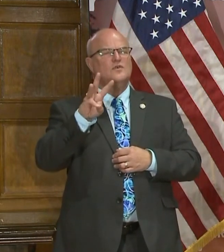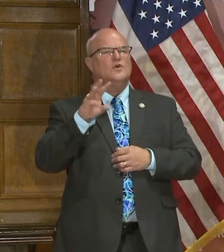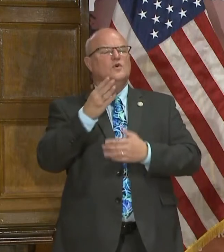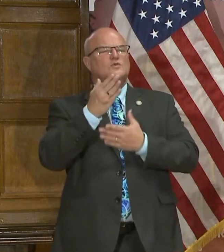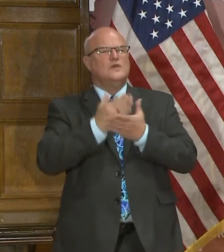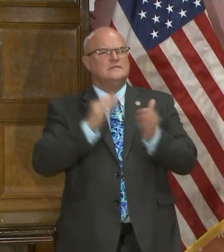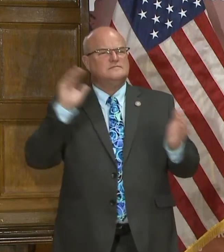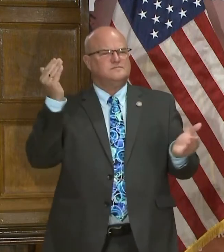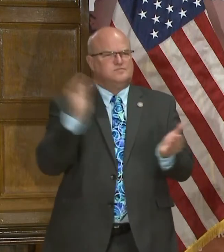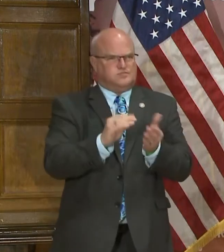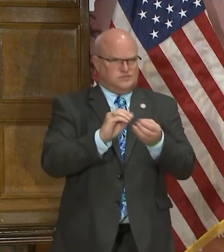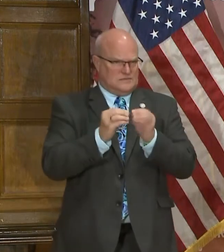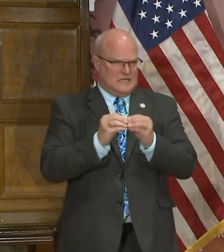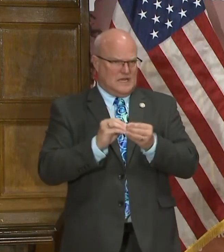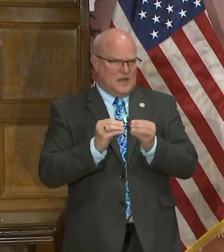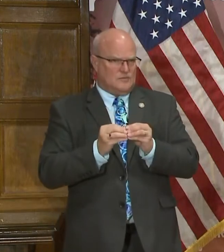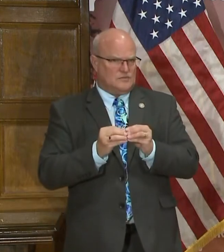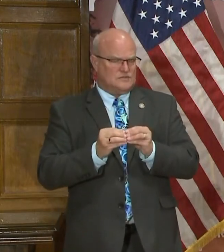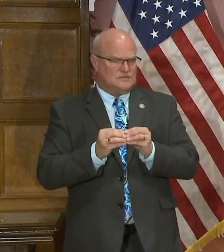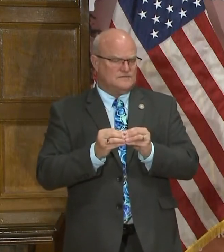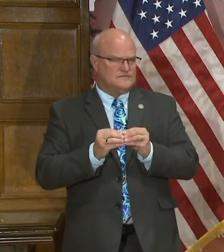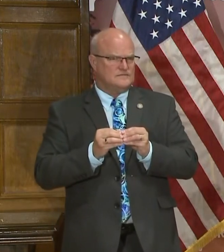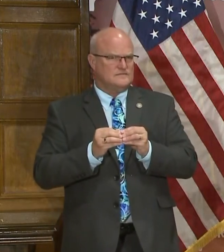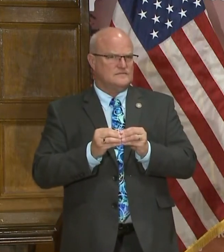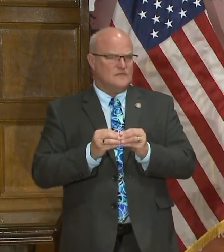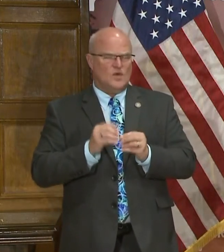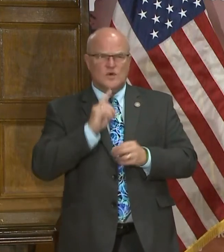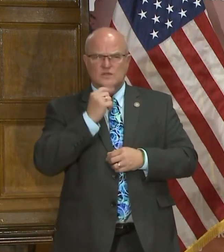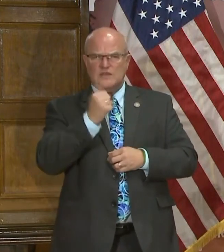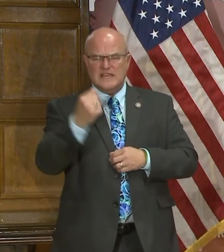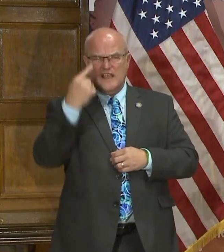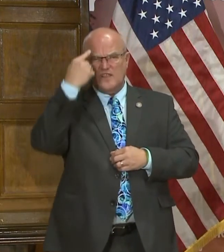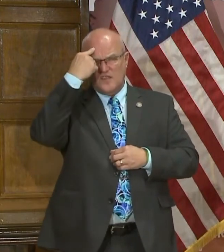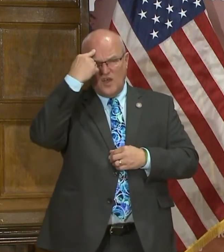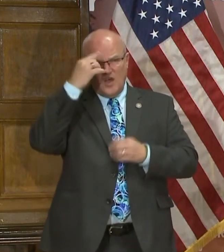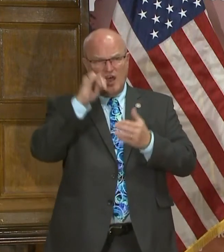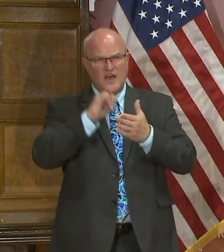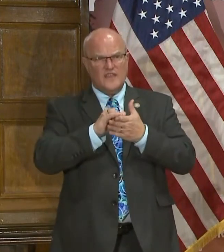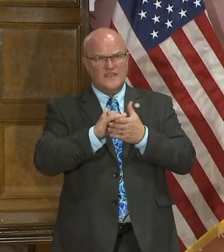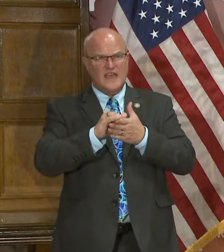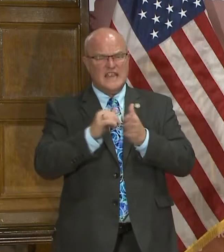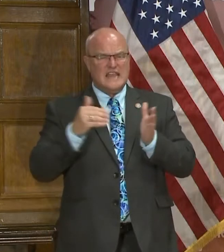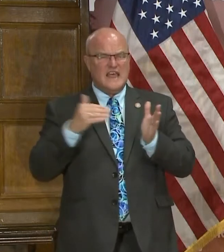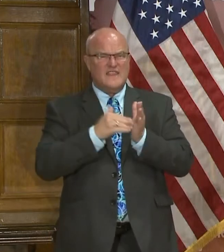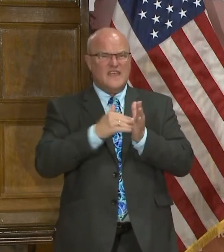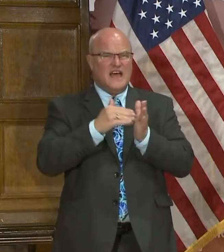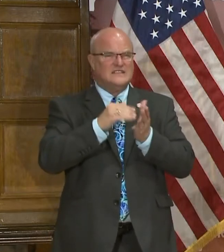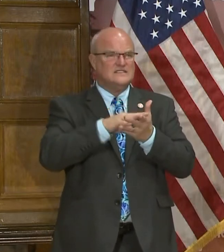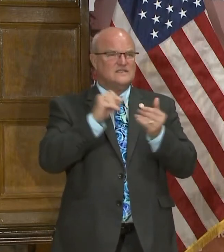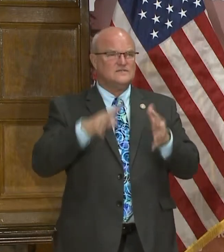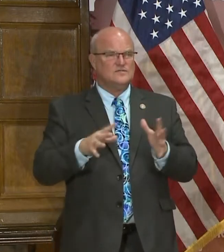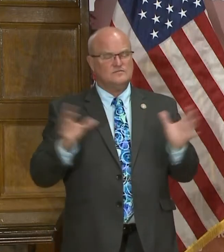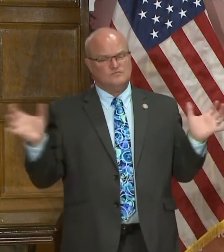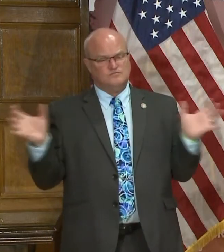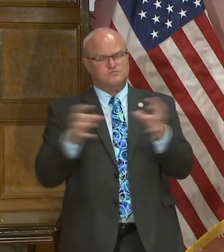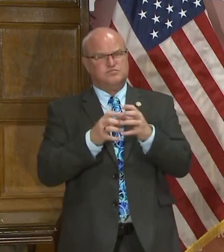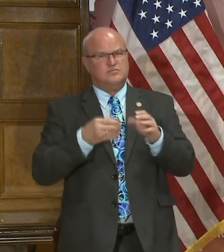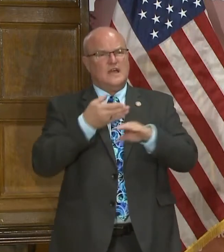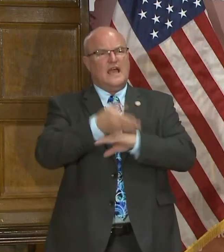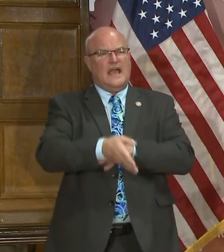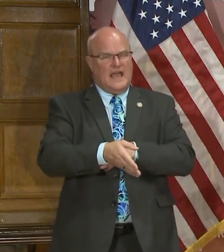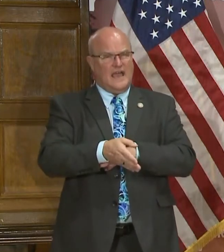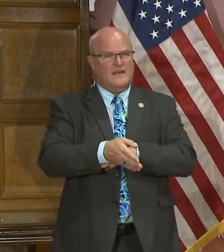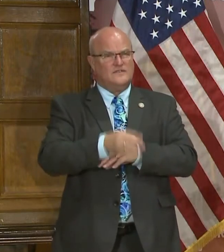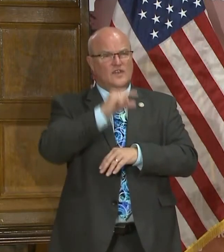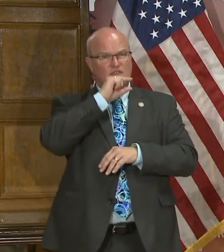the numbers. Was there any given thought that getting thousands of students together after